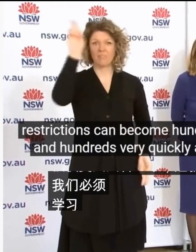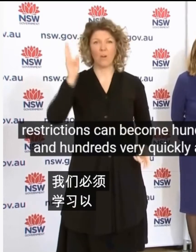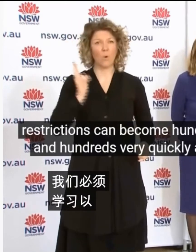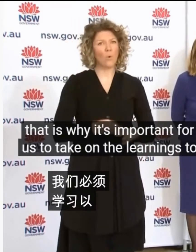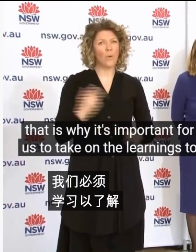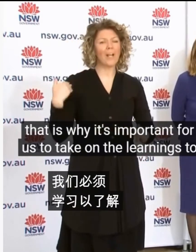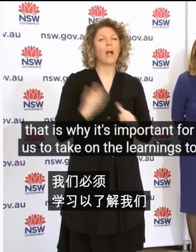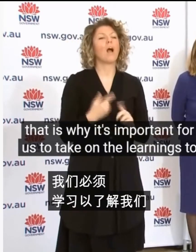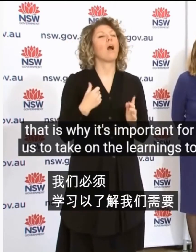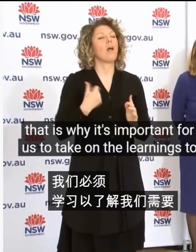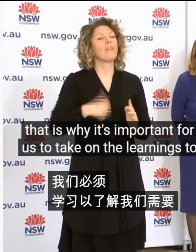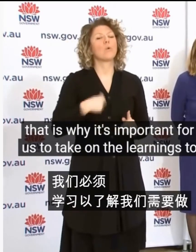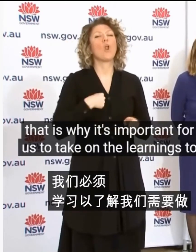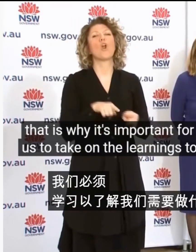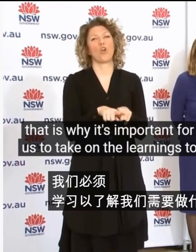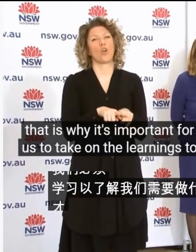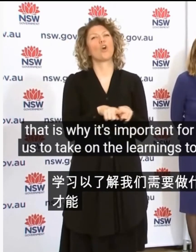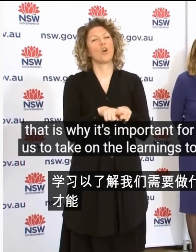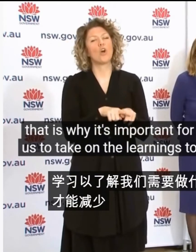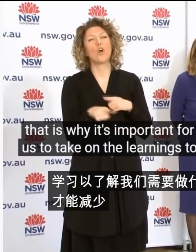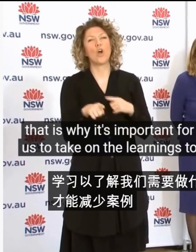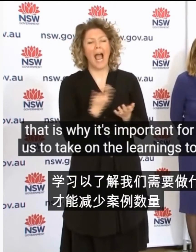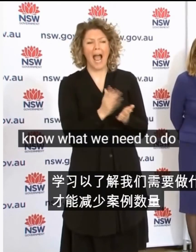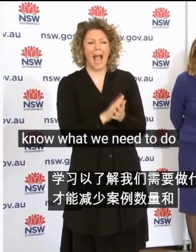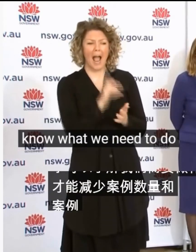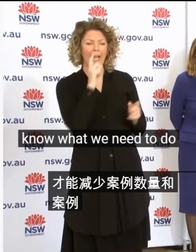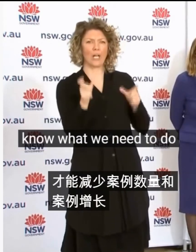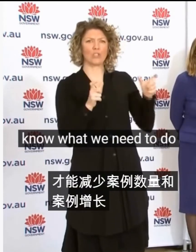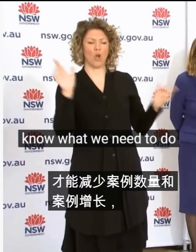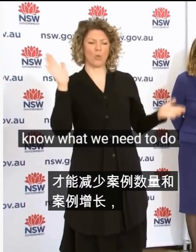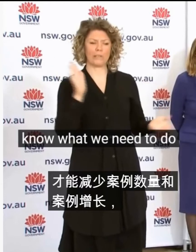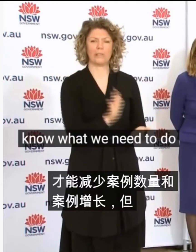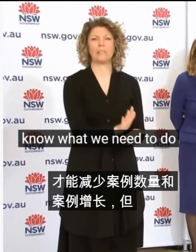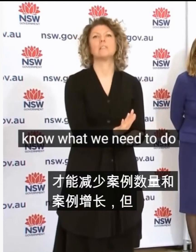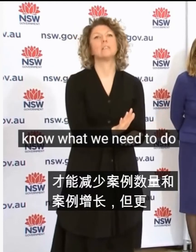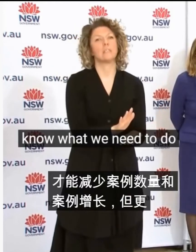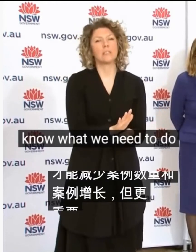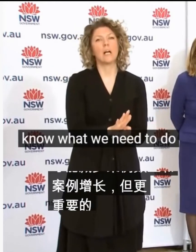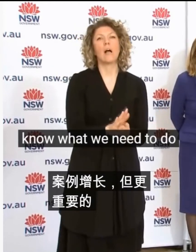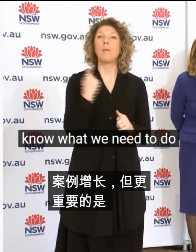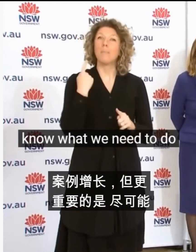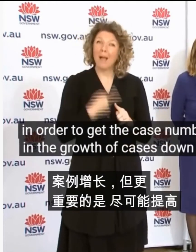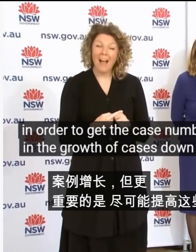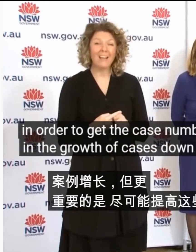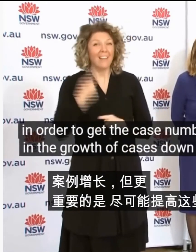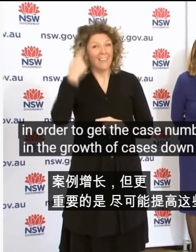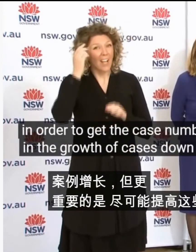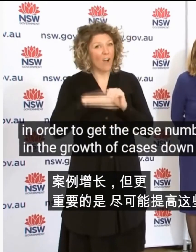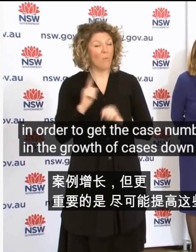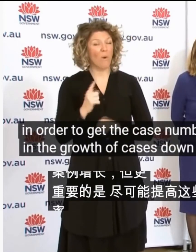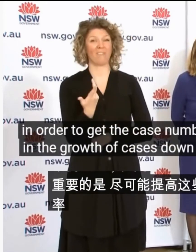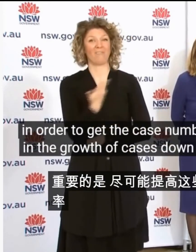on the learnings, to know what we need to do in order to get the case numbers and the growth of cases down, but more importantly, to get